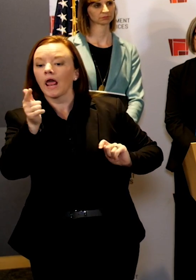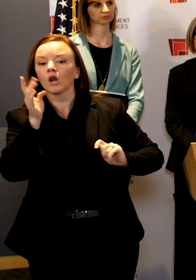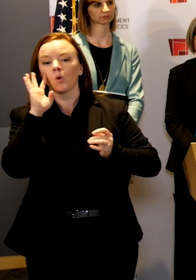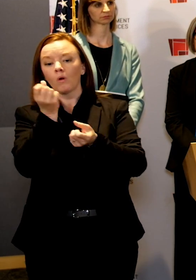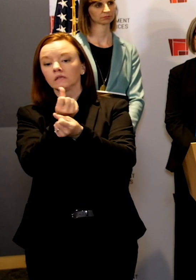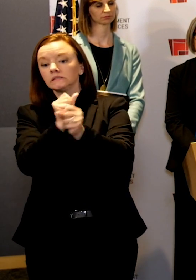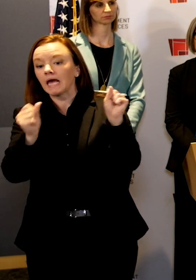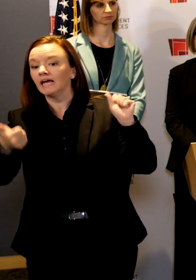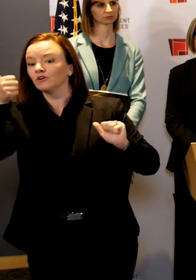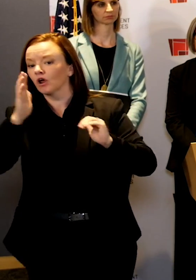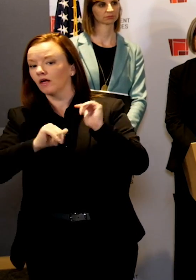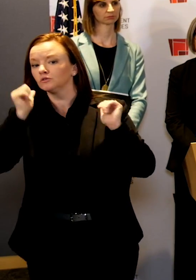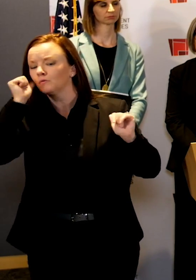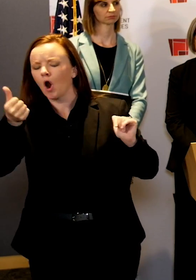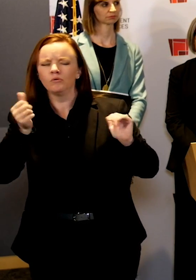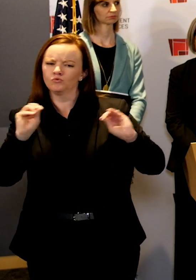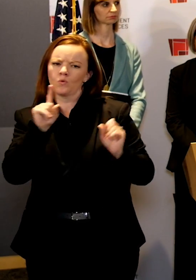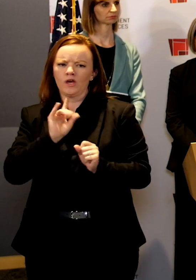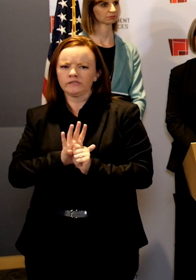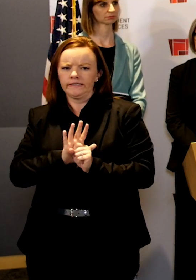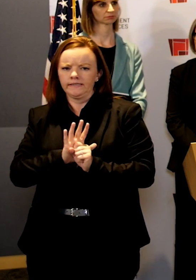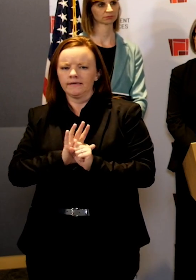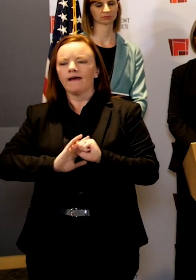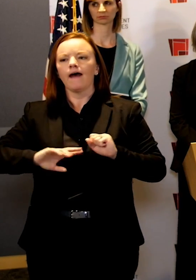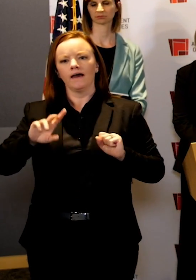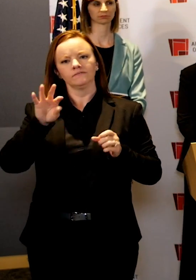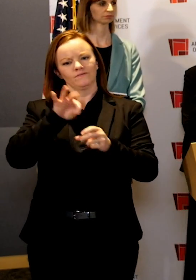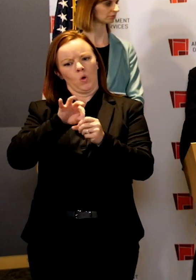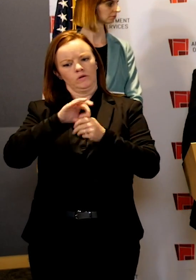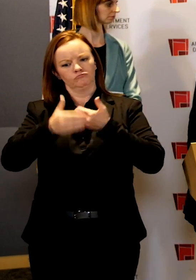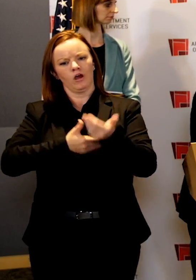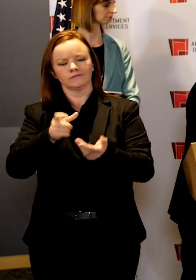safer than tomorrow, and that democracy must go on.